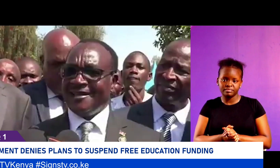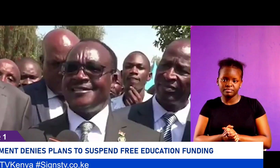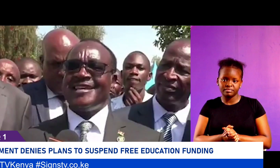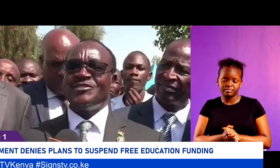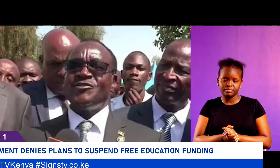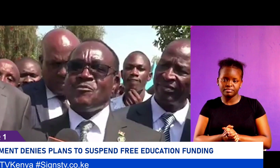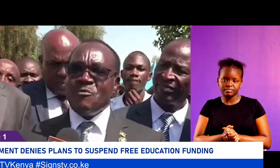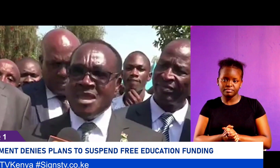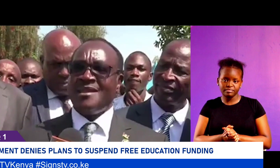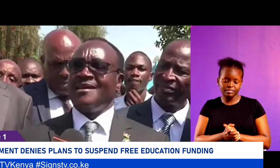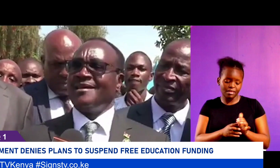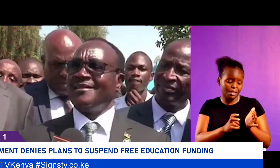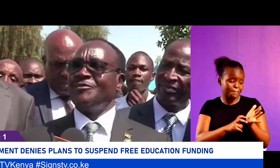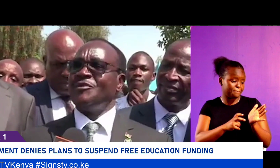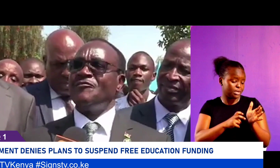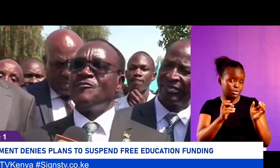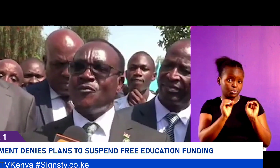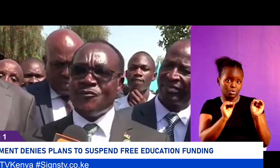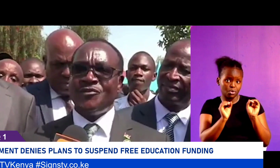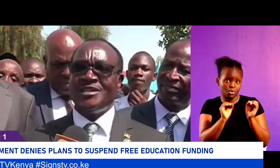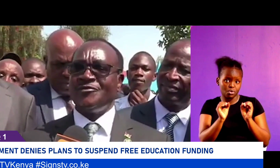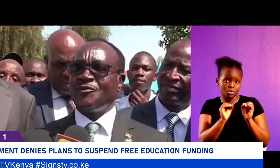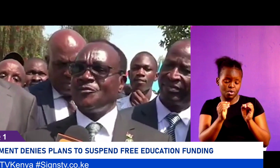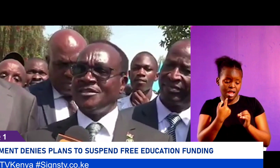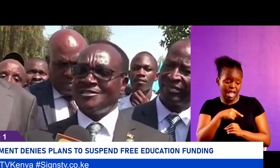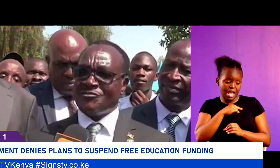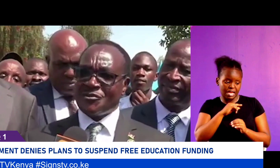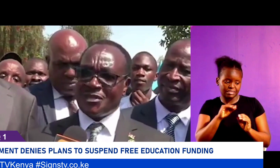It does not mean that we have moved from the